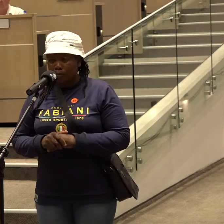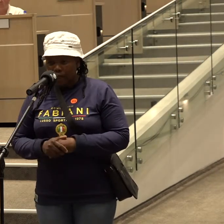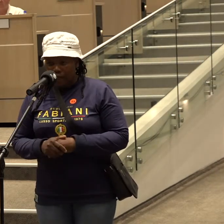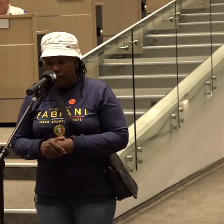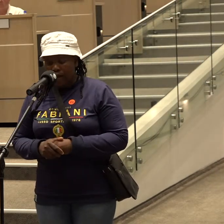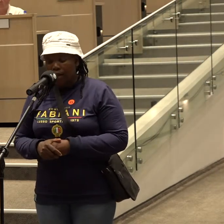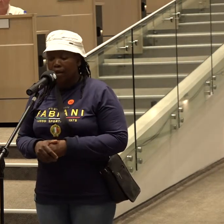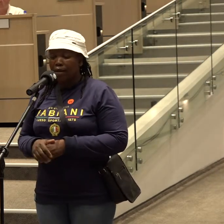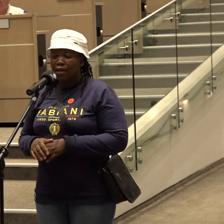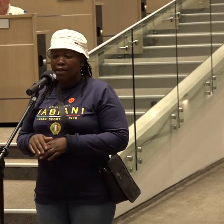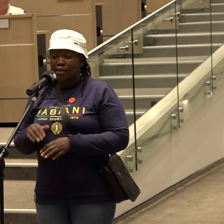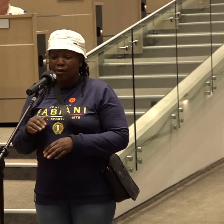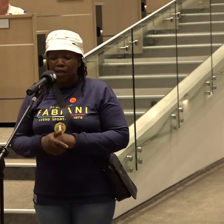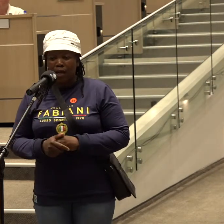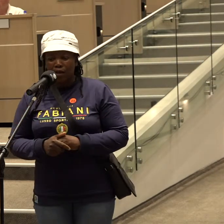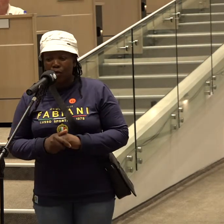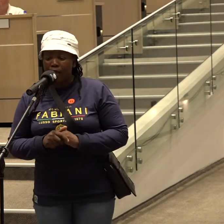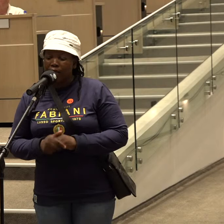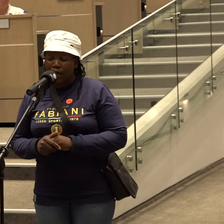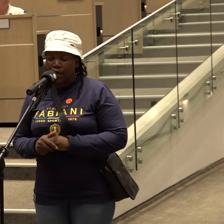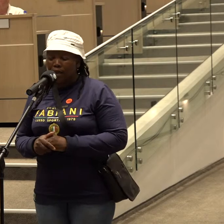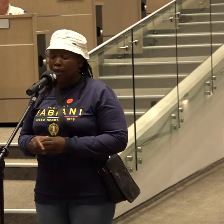yeah so I'm gay